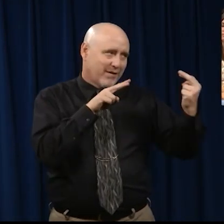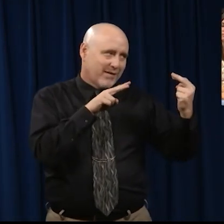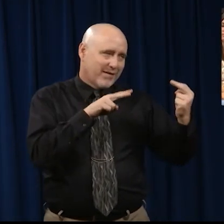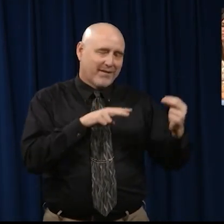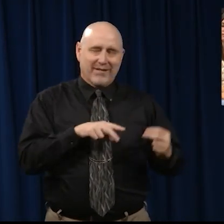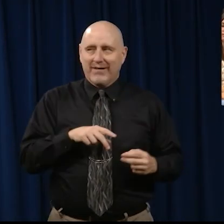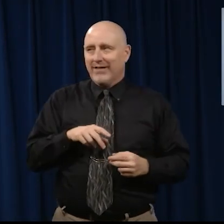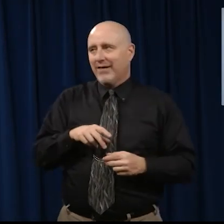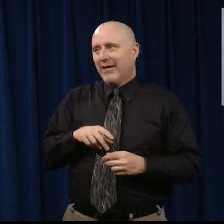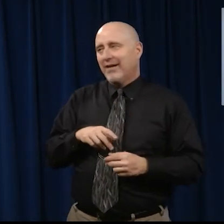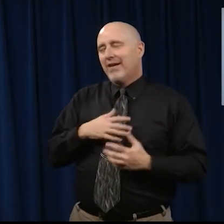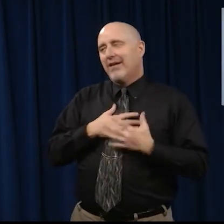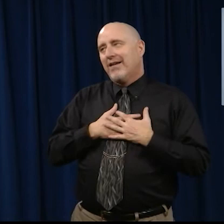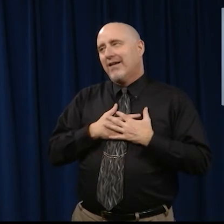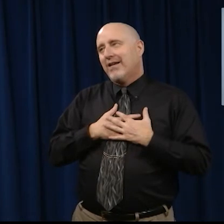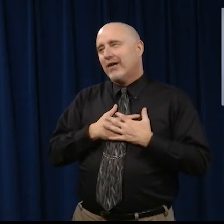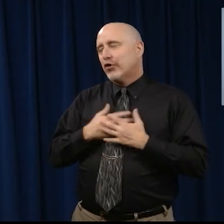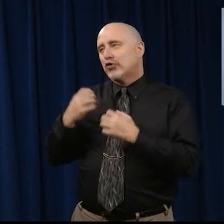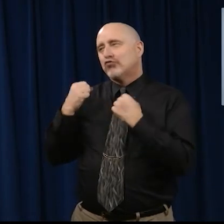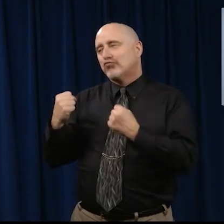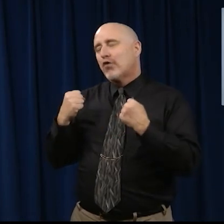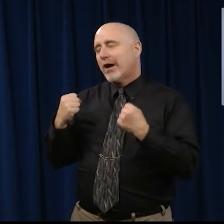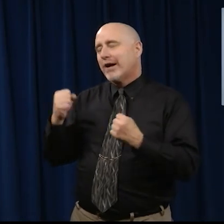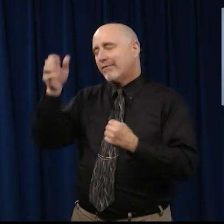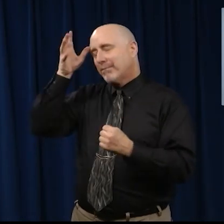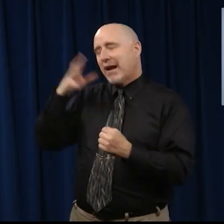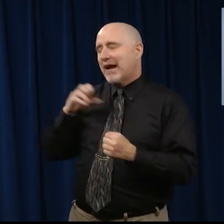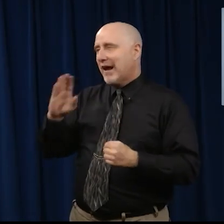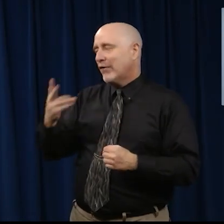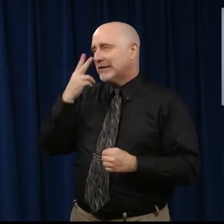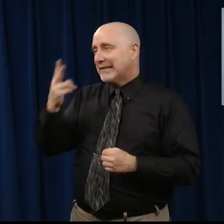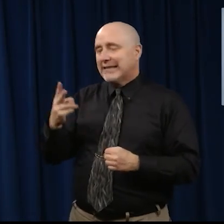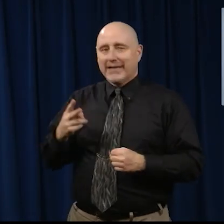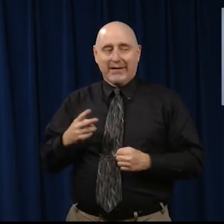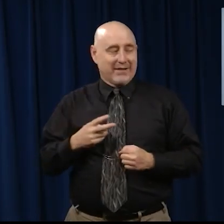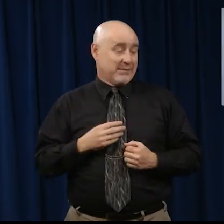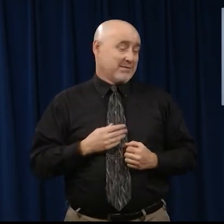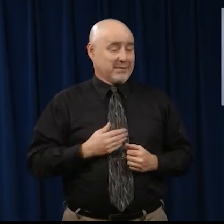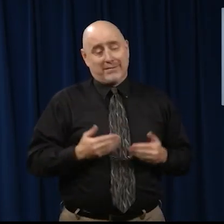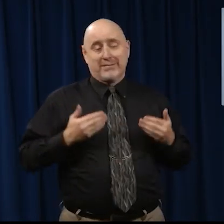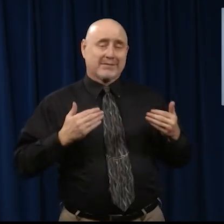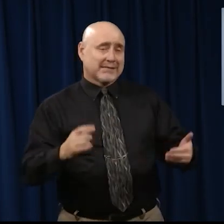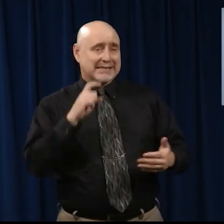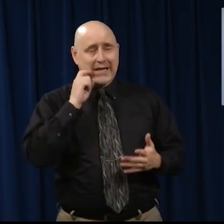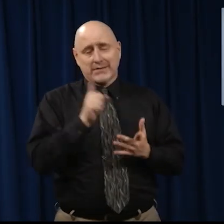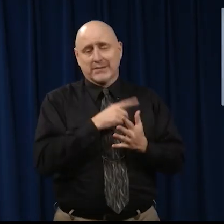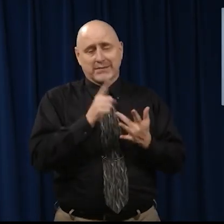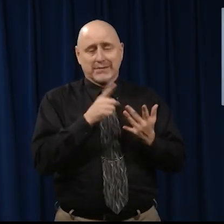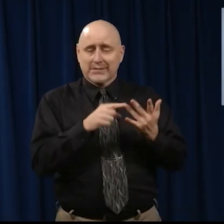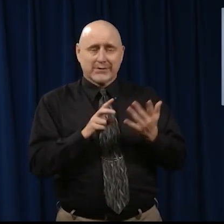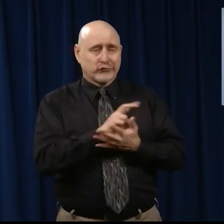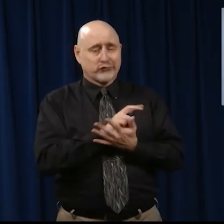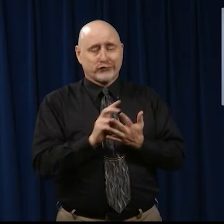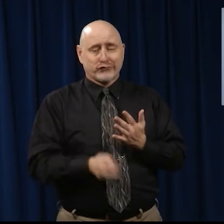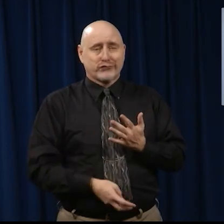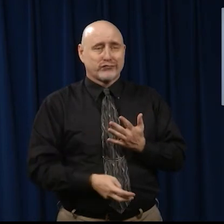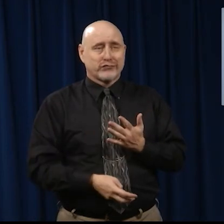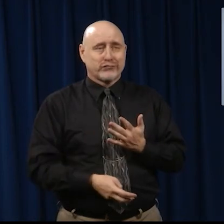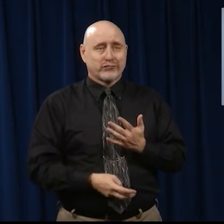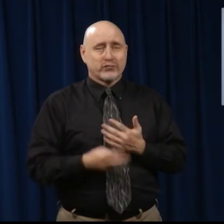into your eyes and says, you're the strongest, bravest man I've ever seen. And you do. You just decide you're going to have sex with everybody,